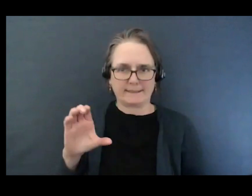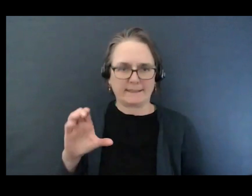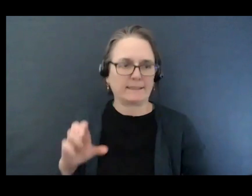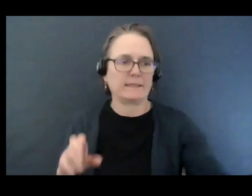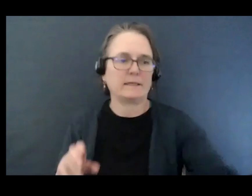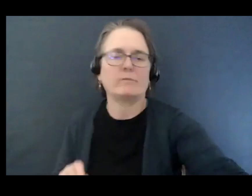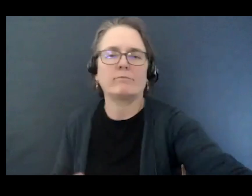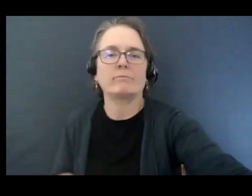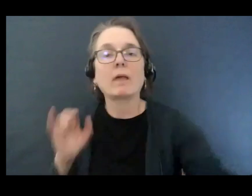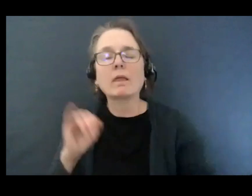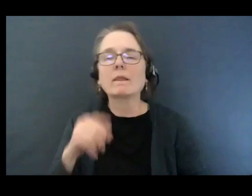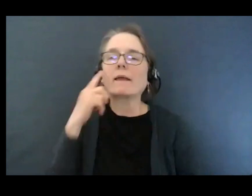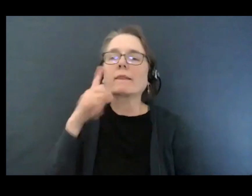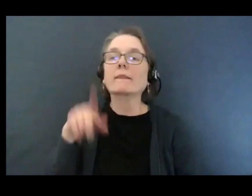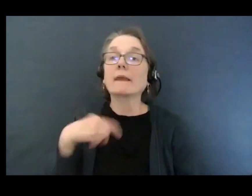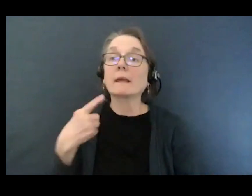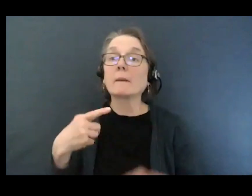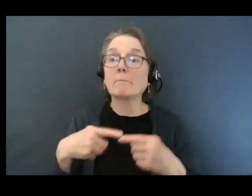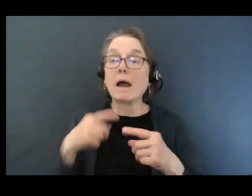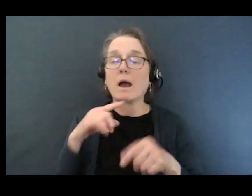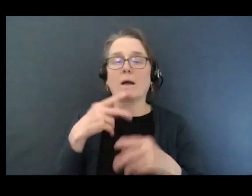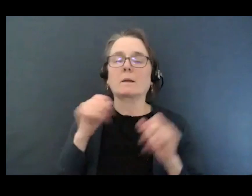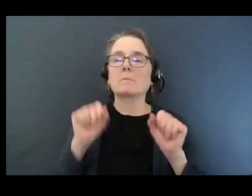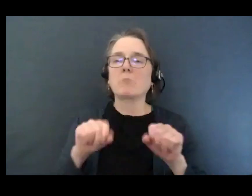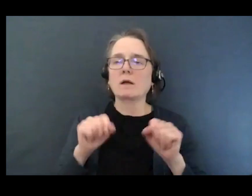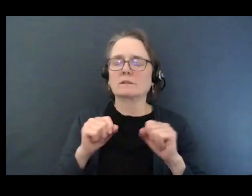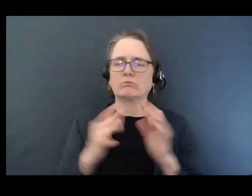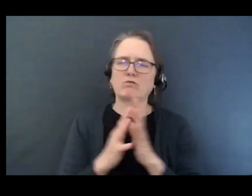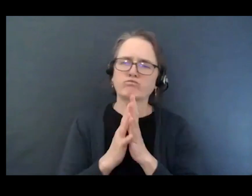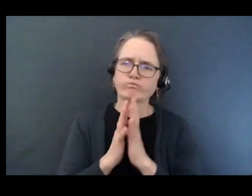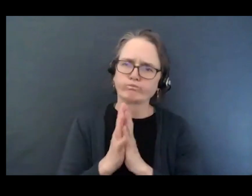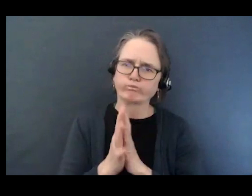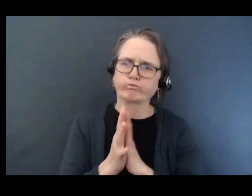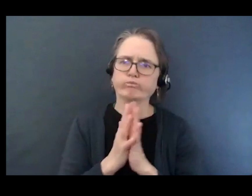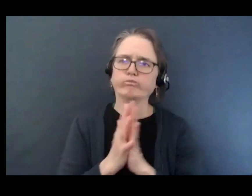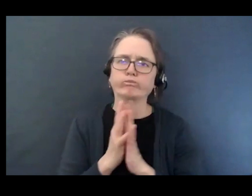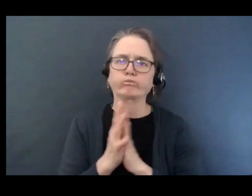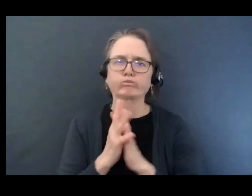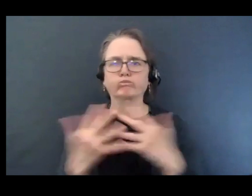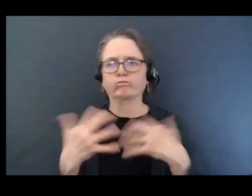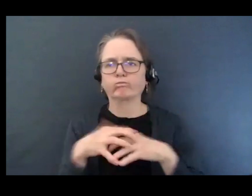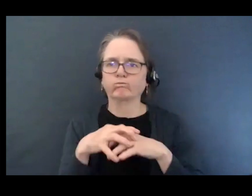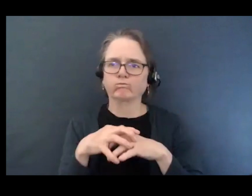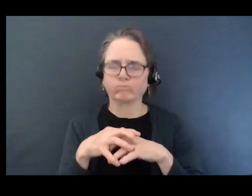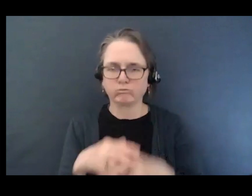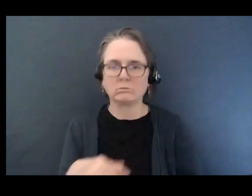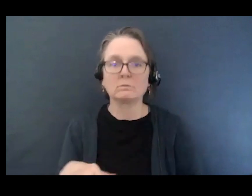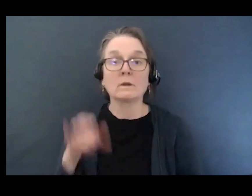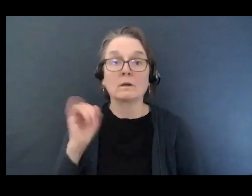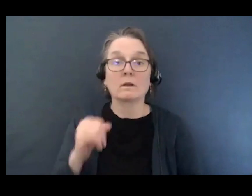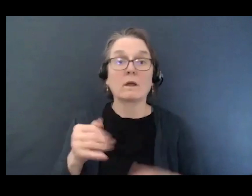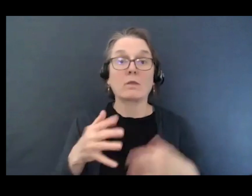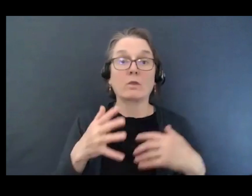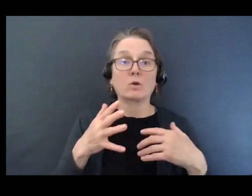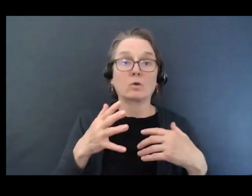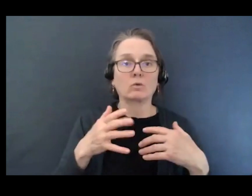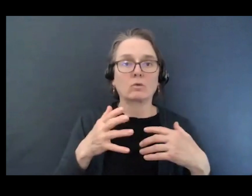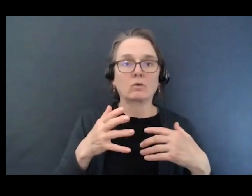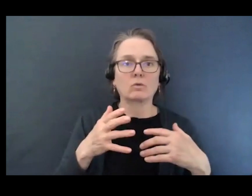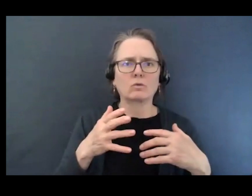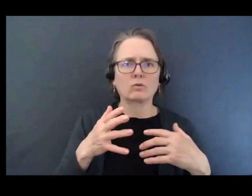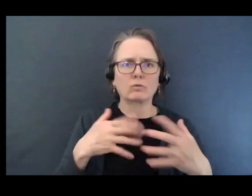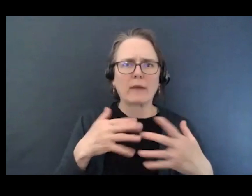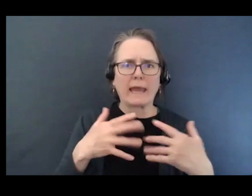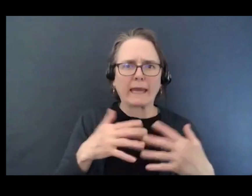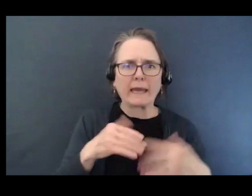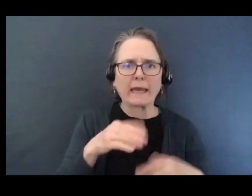right, so let's look at the impacts of possible congestion pricing. If we put in the kind of gray hashed area, cordon,